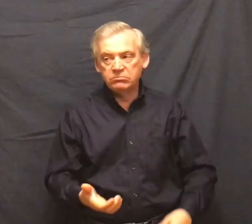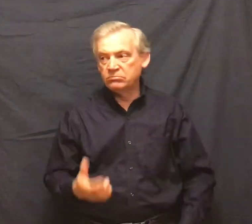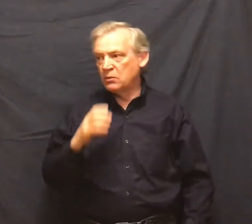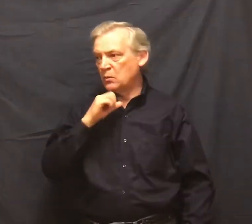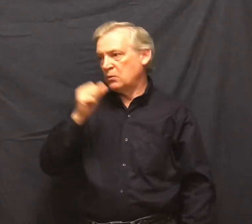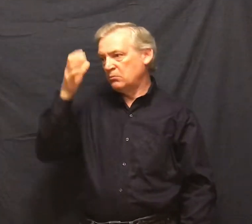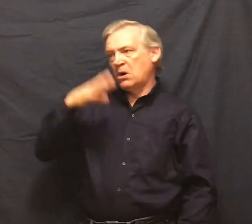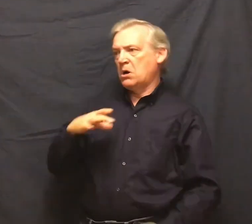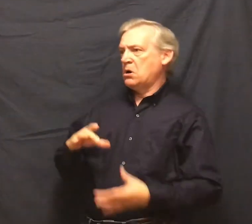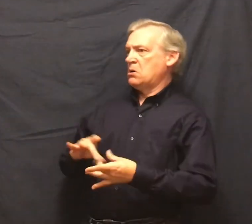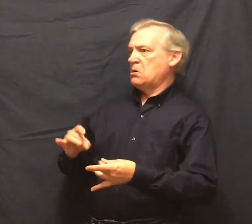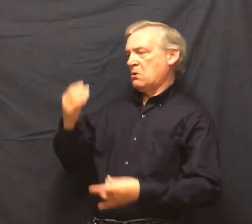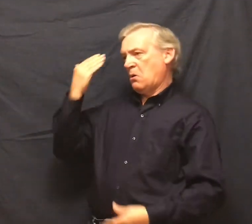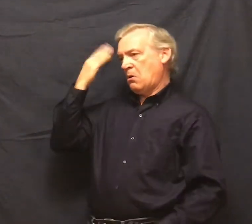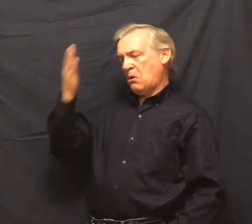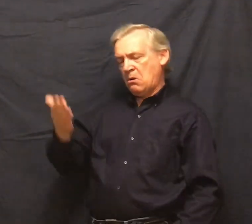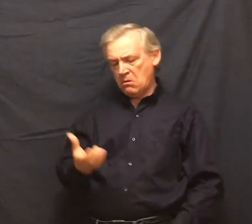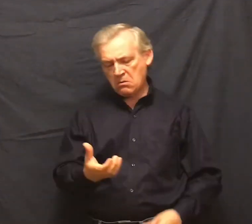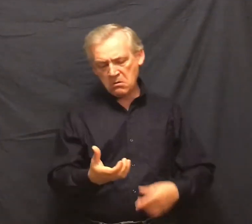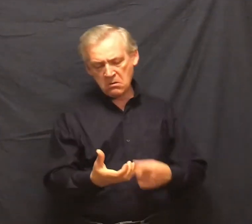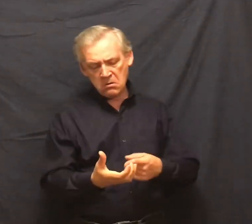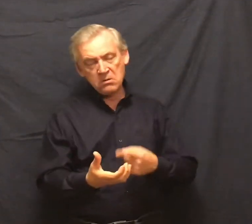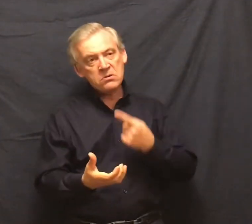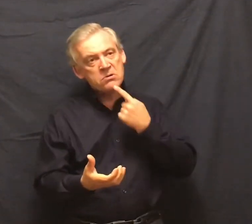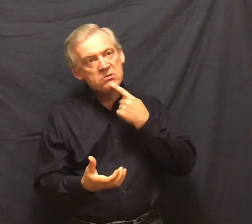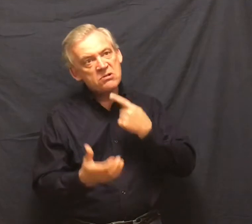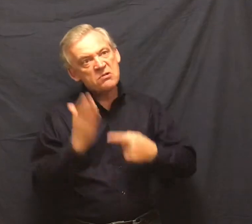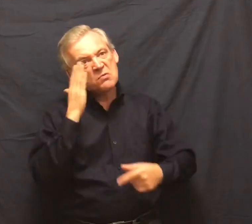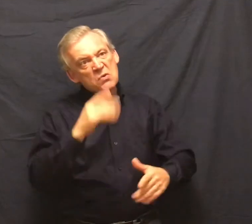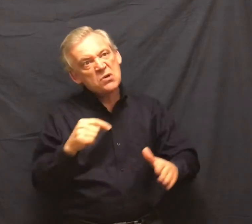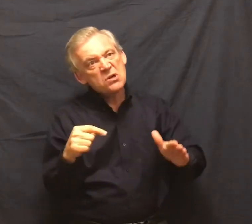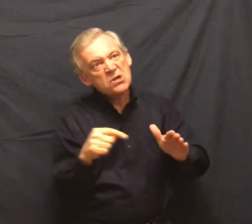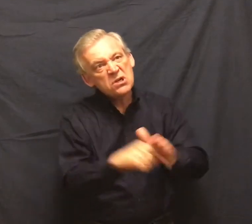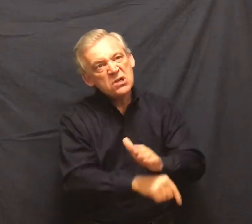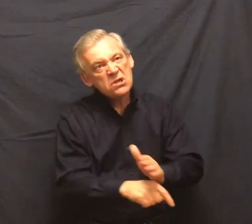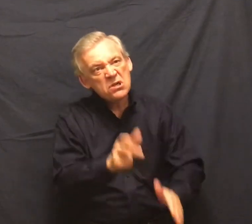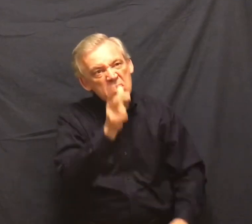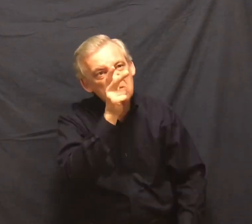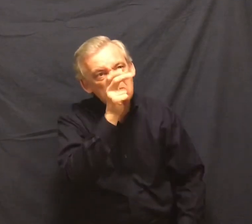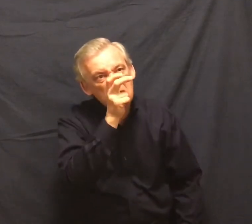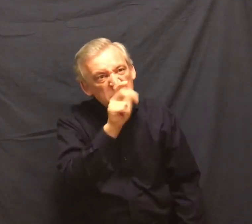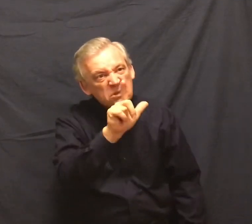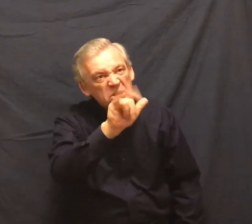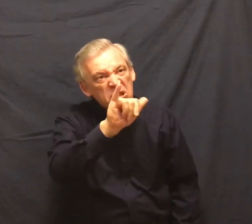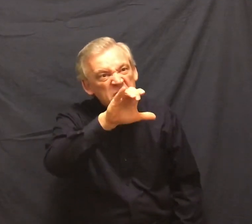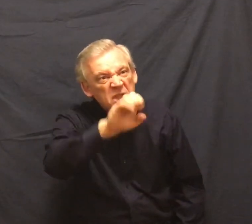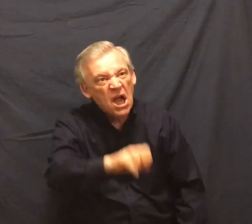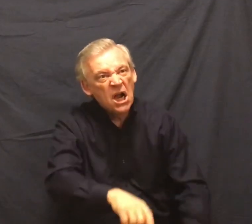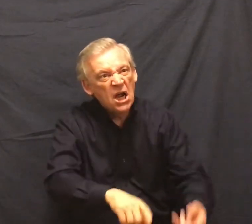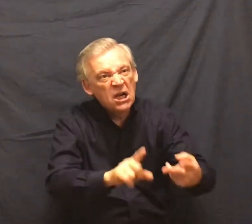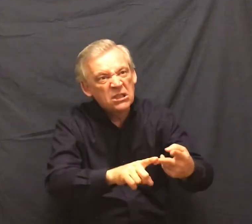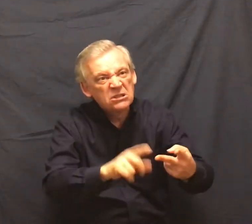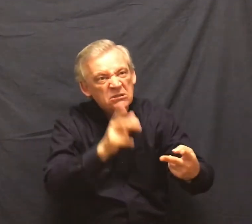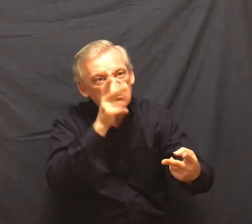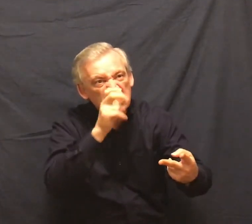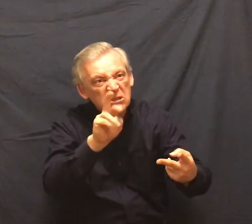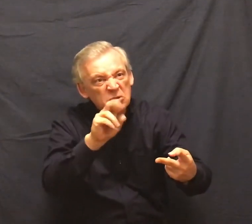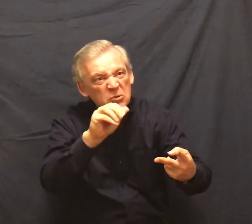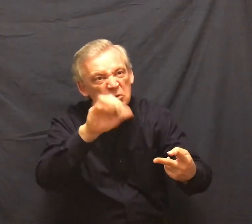"Says, positively kills lice, roaches, and other scourges. What the heck kind of bed you giving us